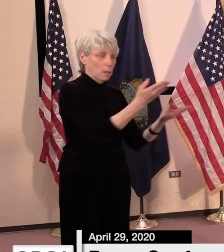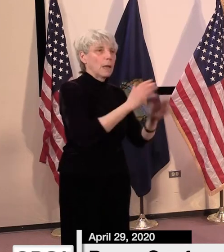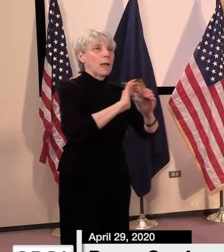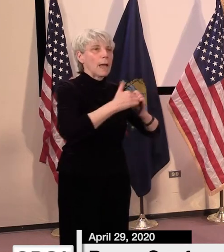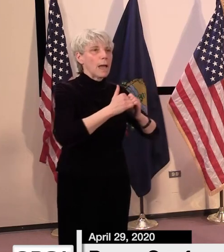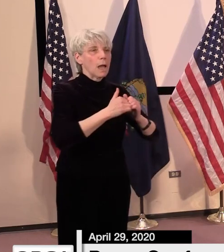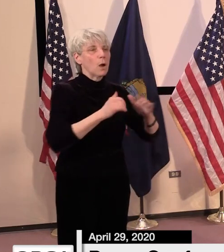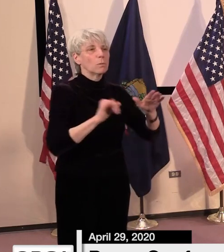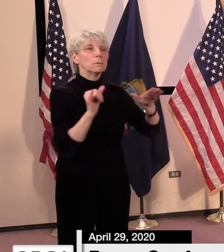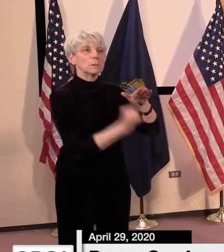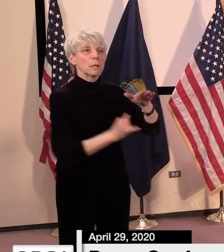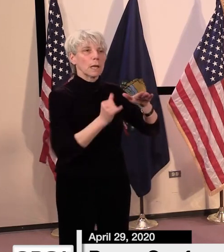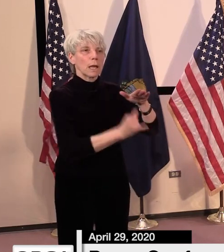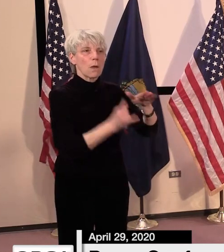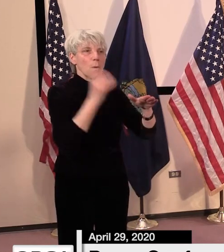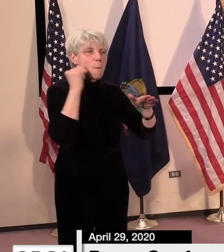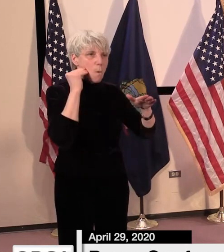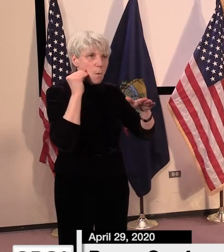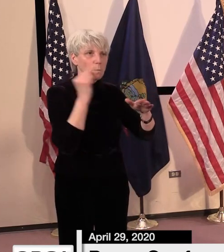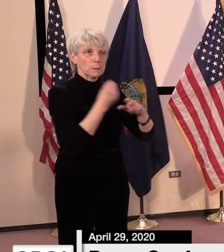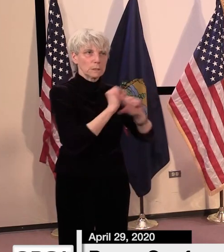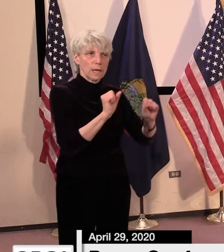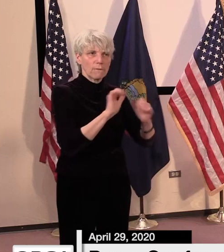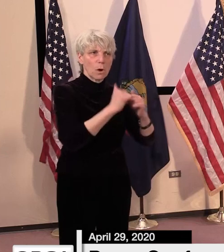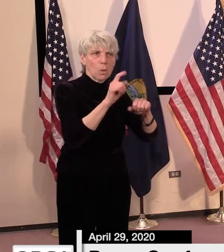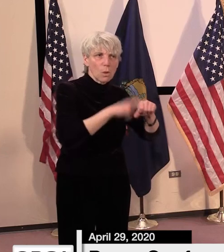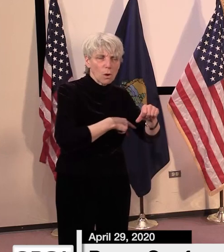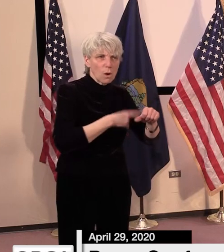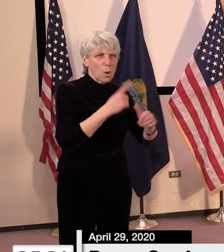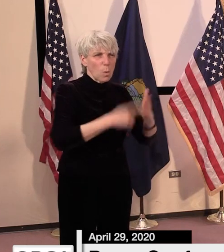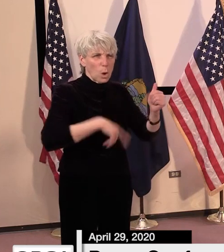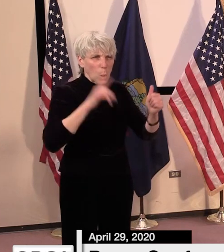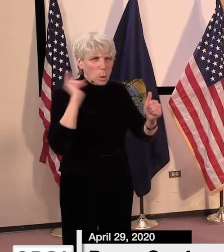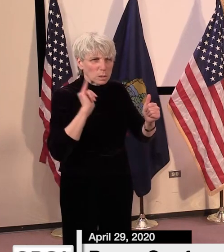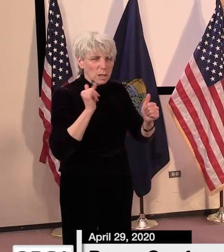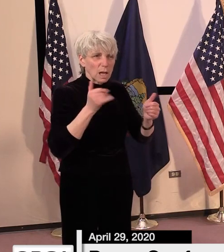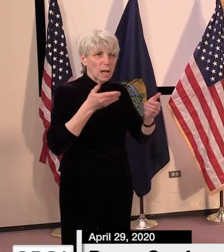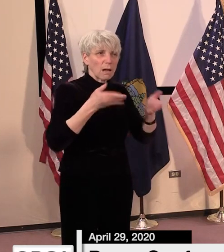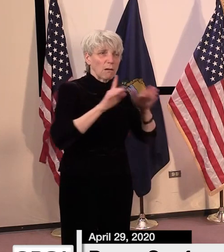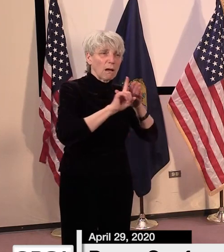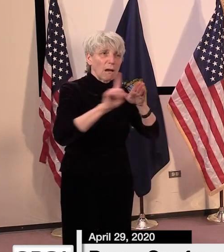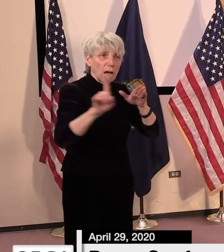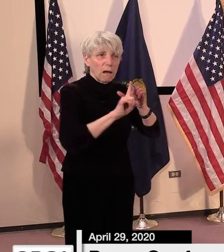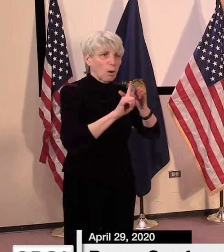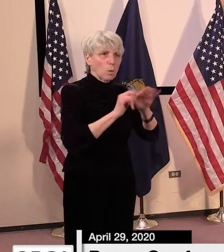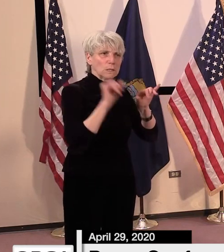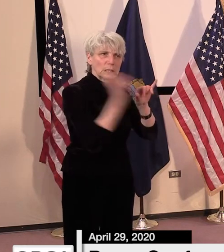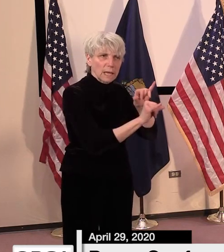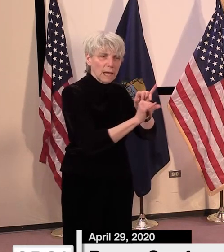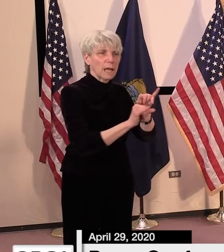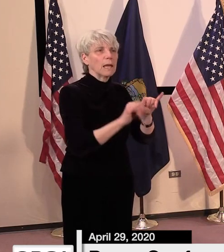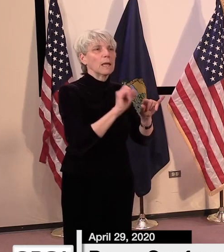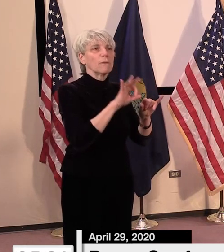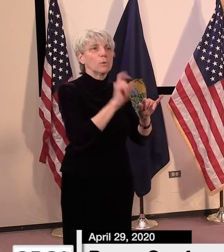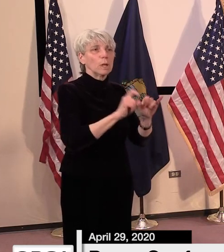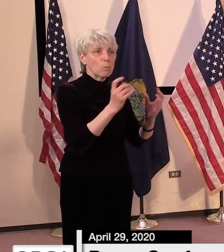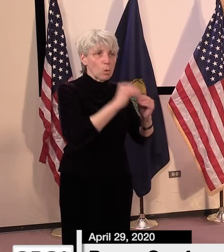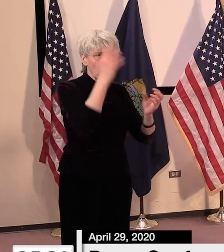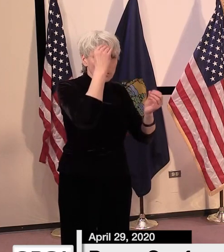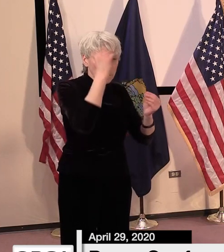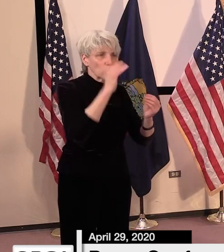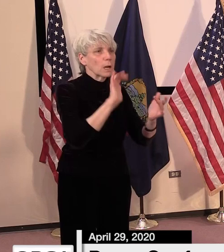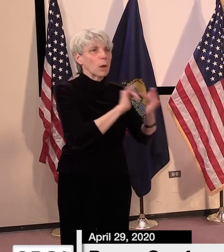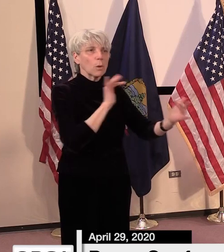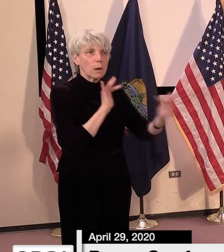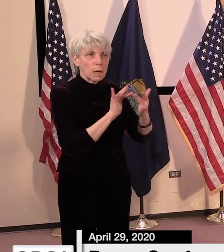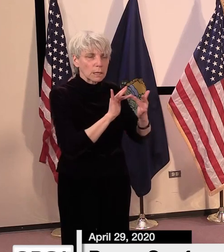do to quarantine, for what period of time, and again, if they need resources, where they can reach out, and what